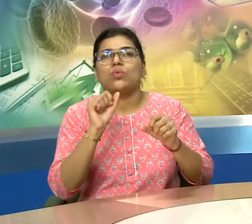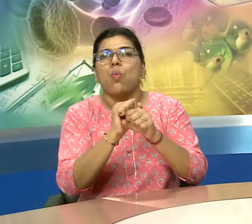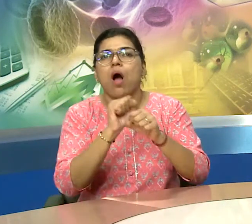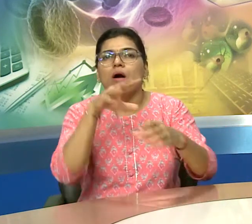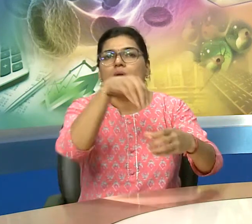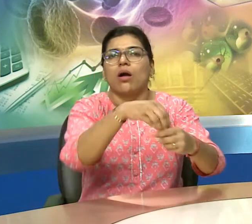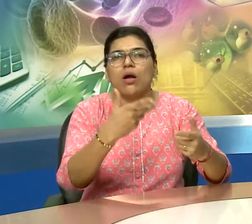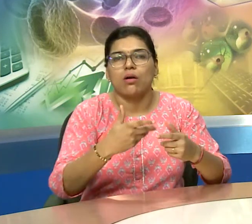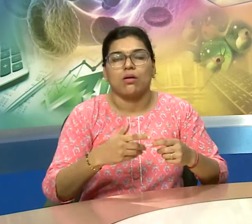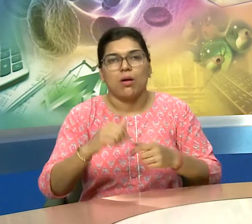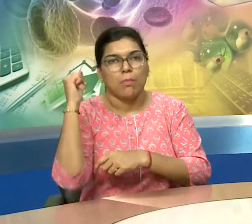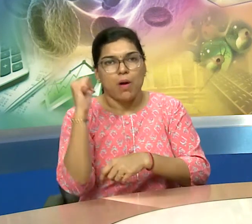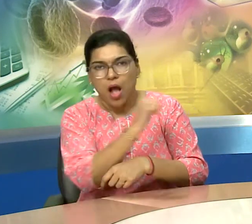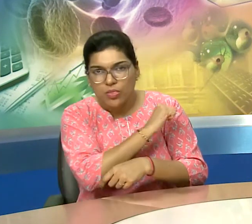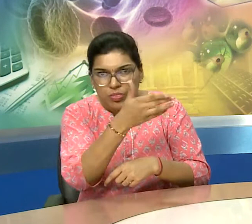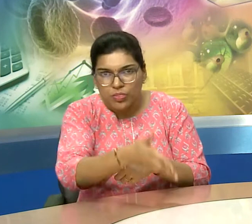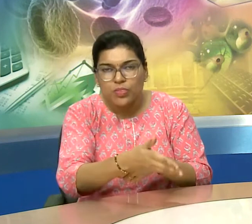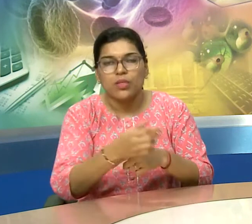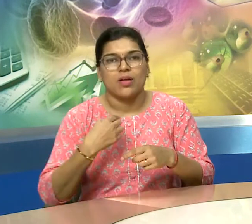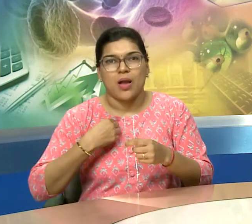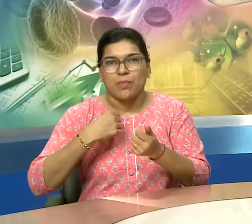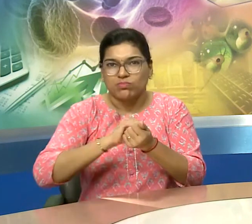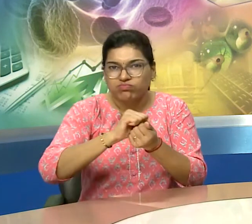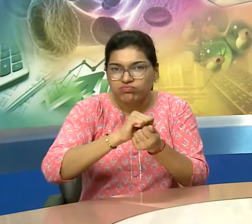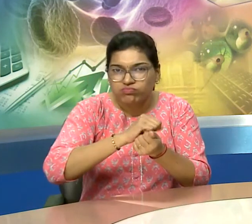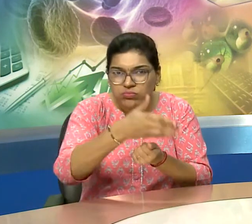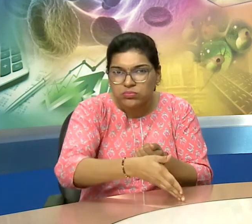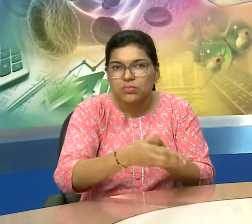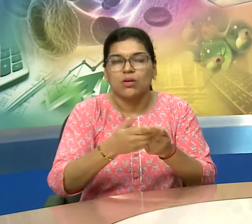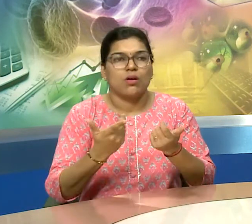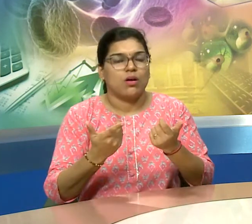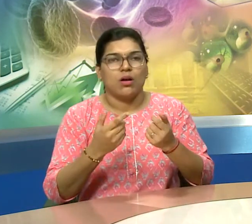We know holy rivers like Ganga and Yamuna,